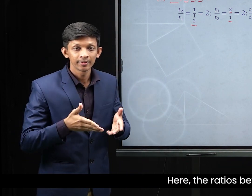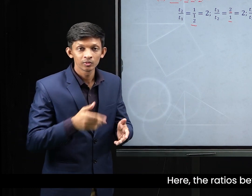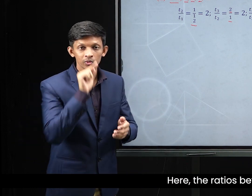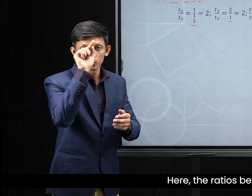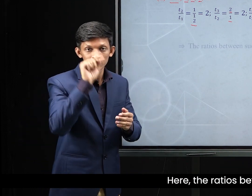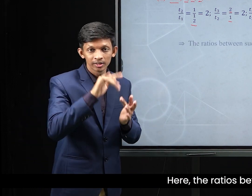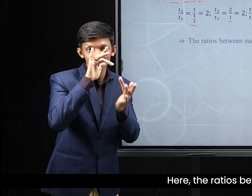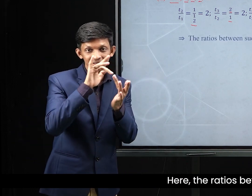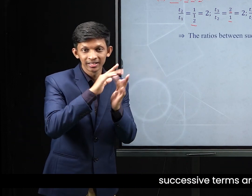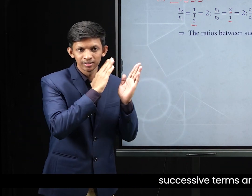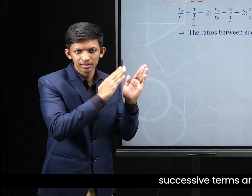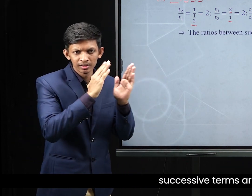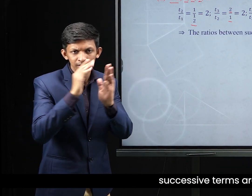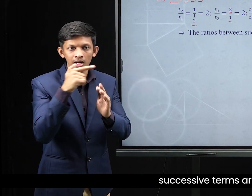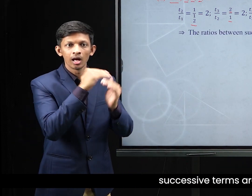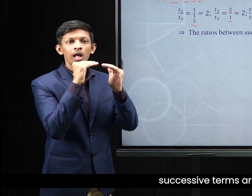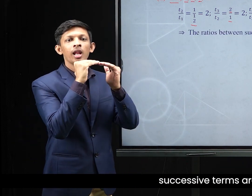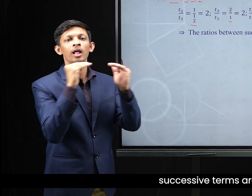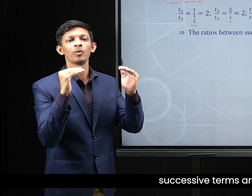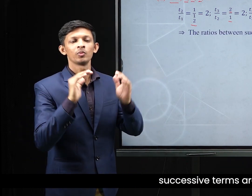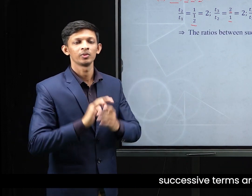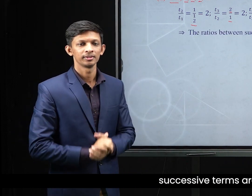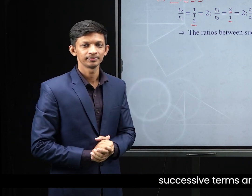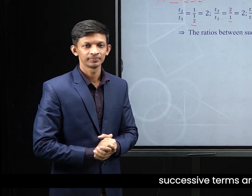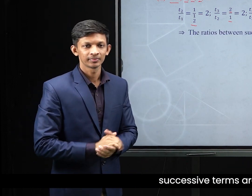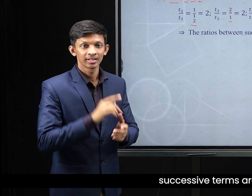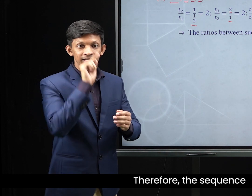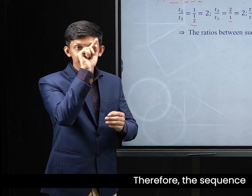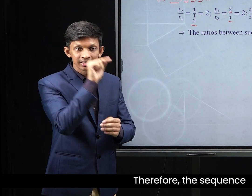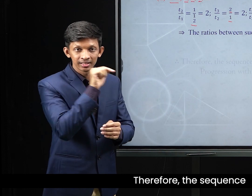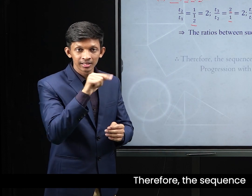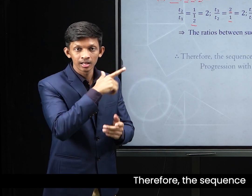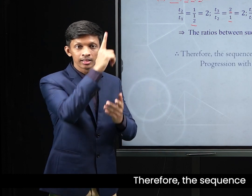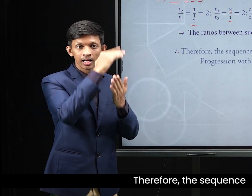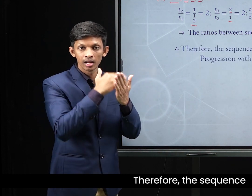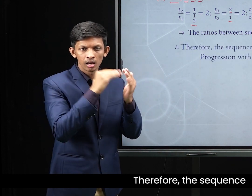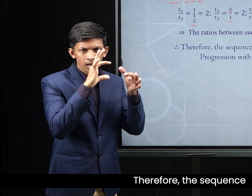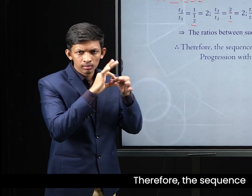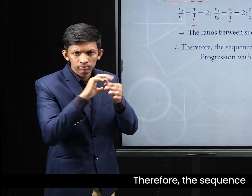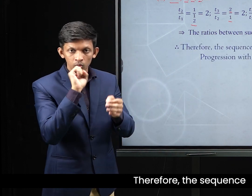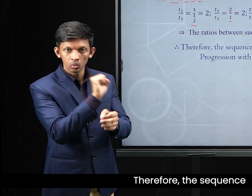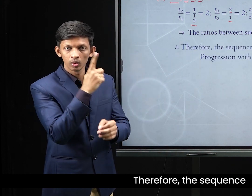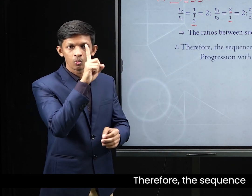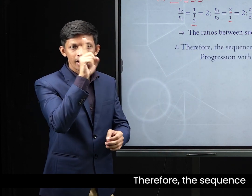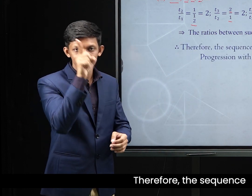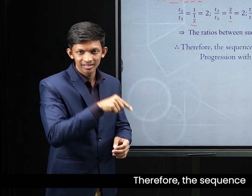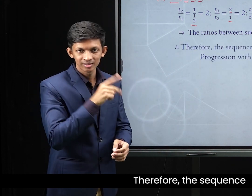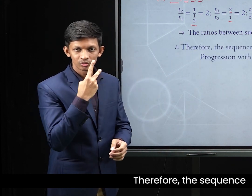Here the ratios between successive terms are equal. Therefore, the sequence 1 by 2, 1,